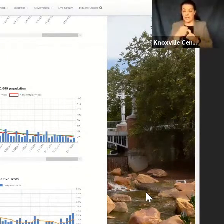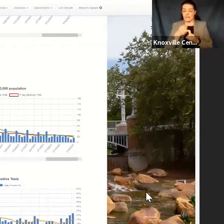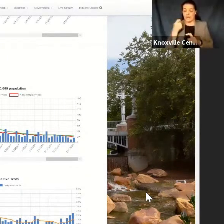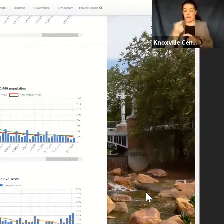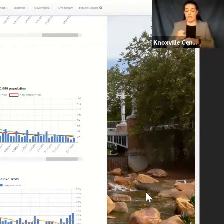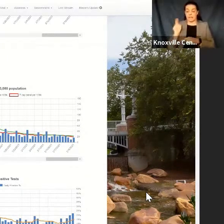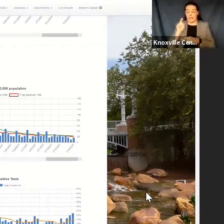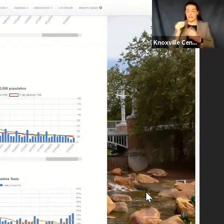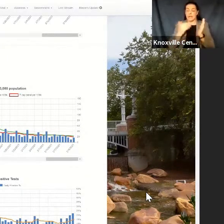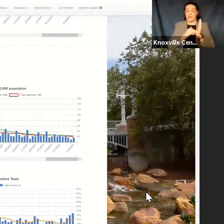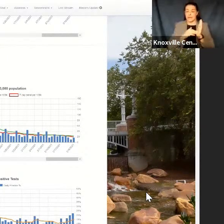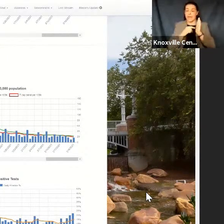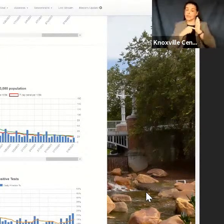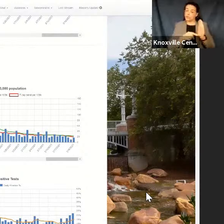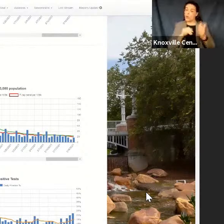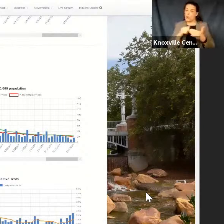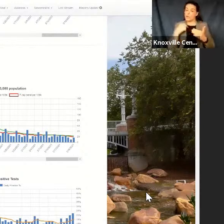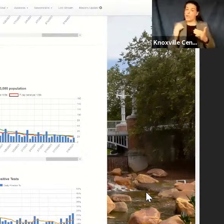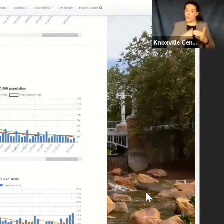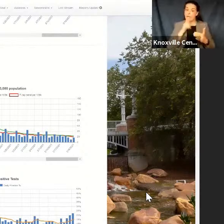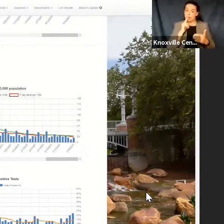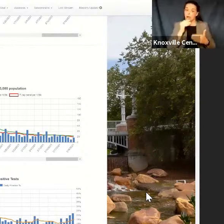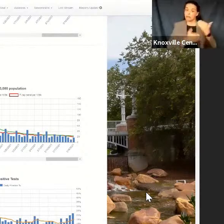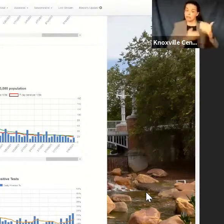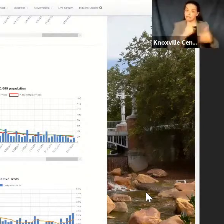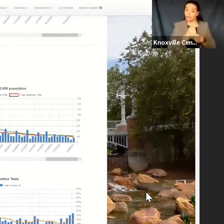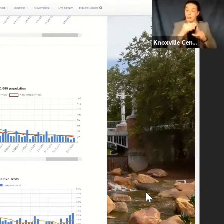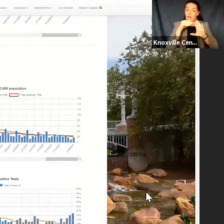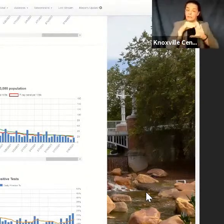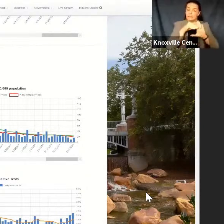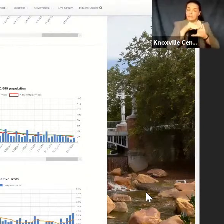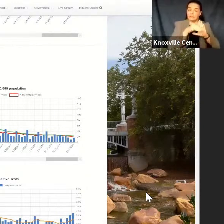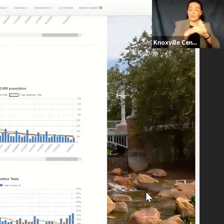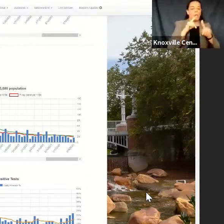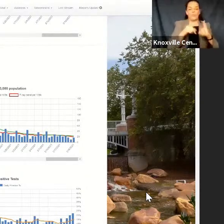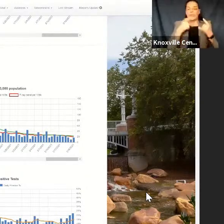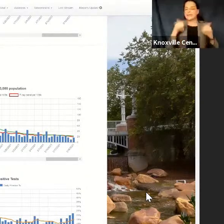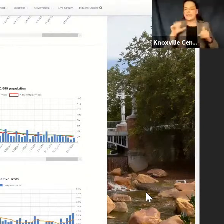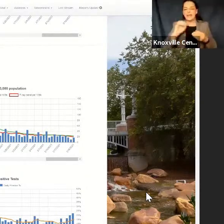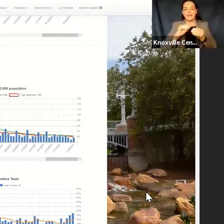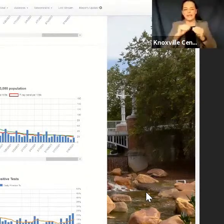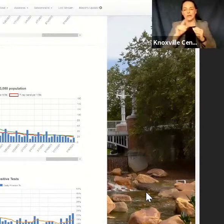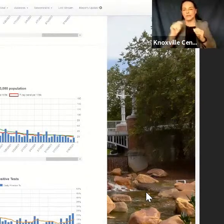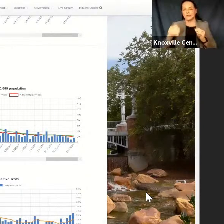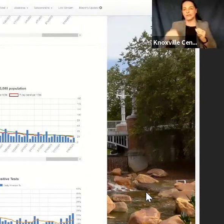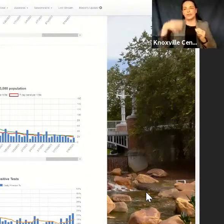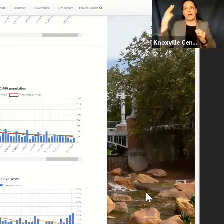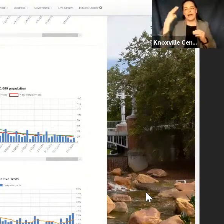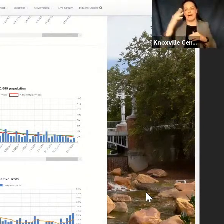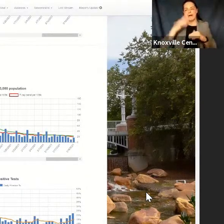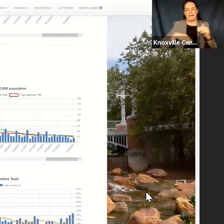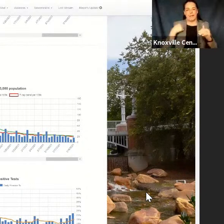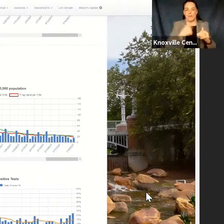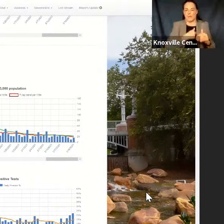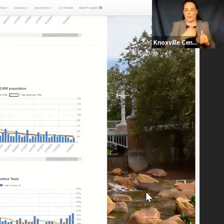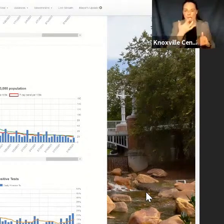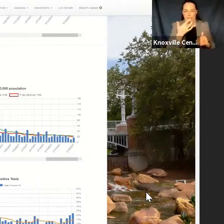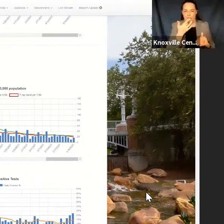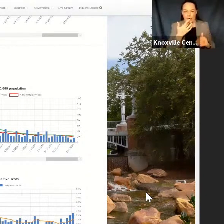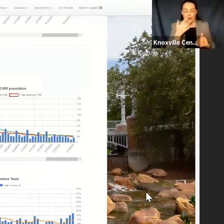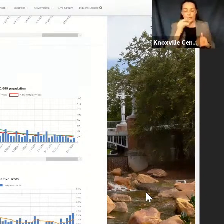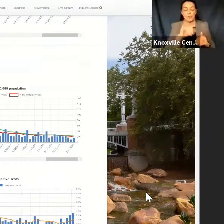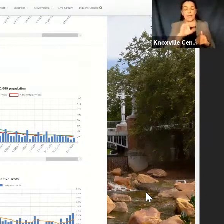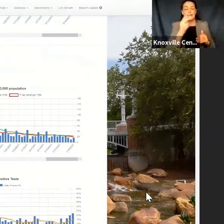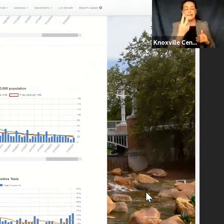and again, indicating that we're moving in the right direction. But it is still above the threshold as identified by the Board of Health. The second